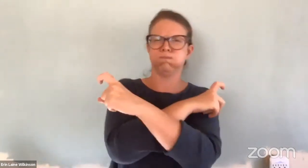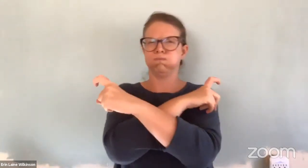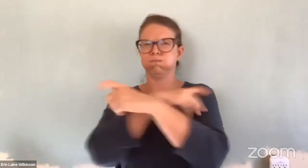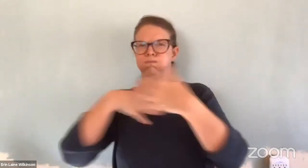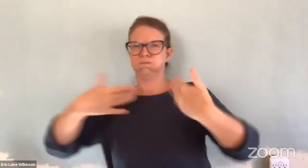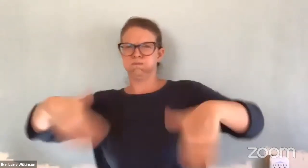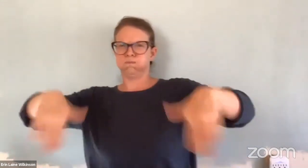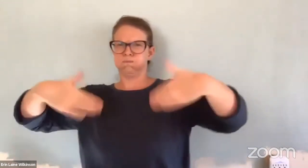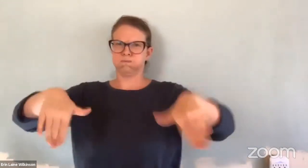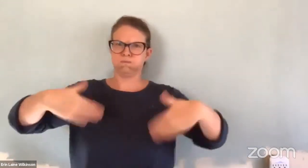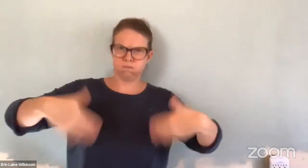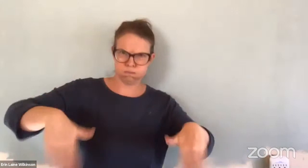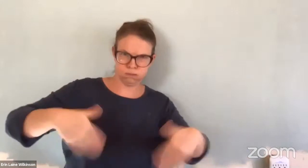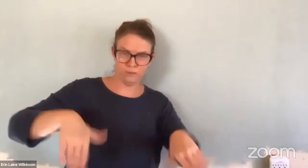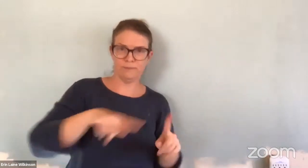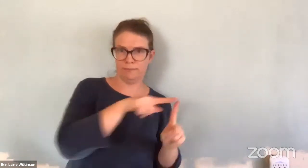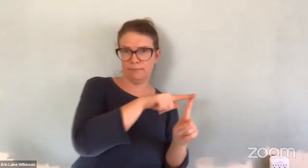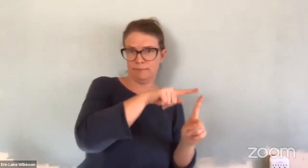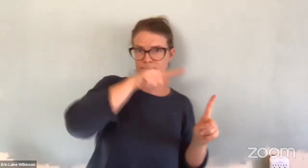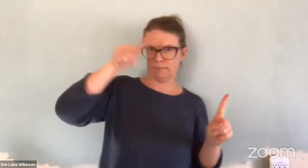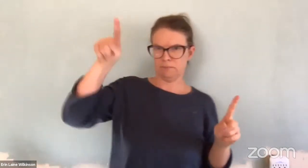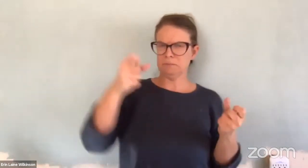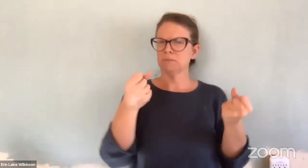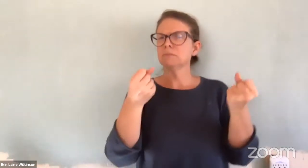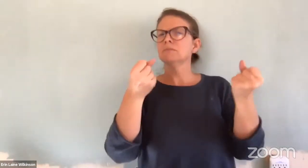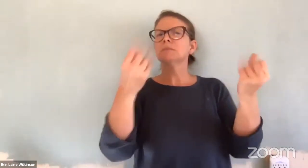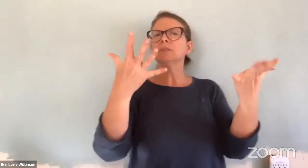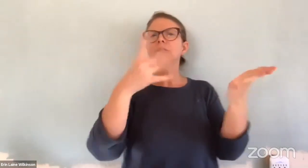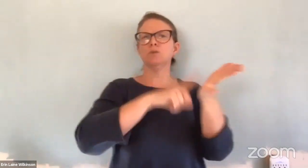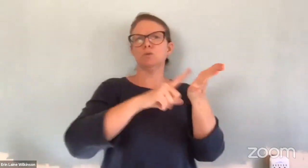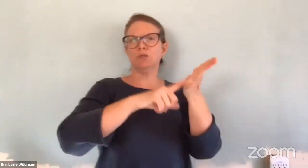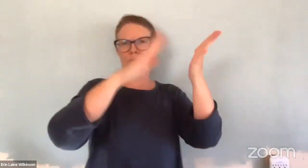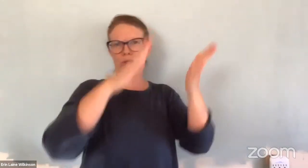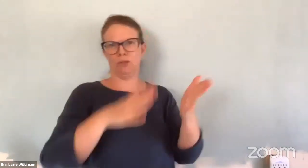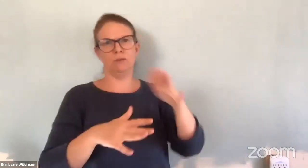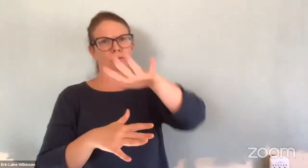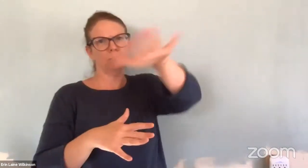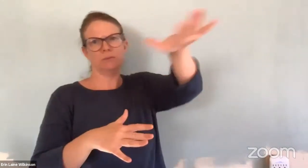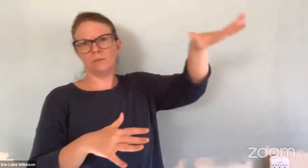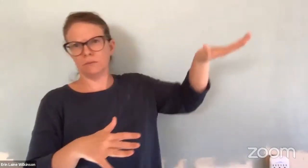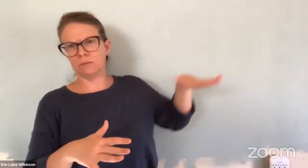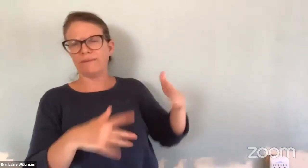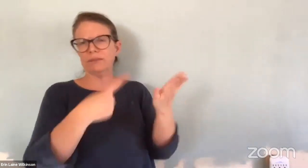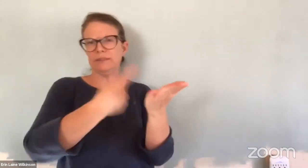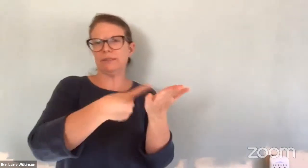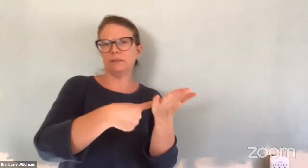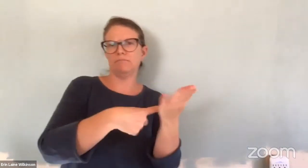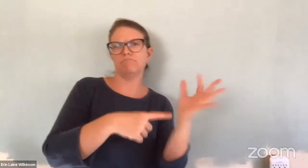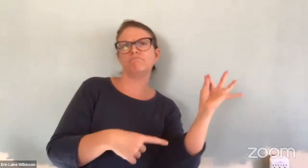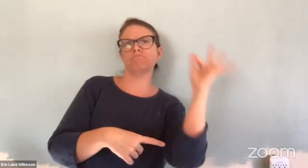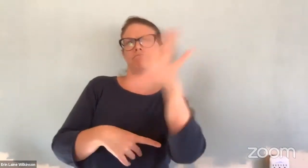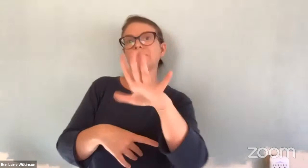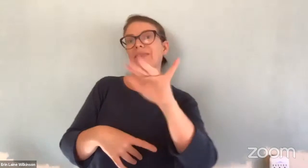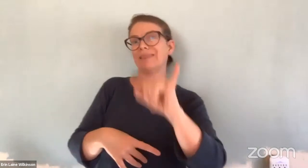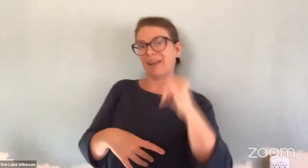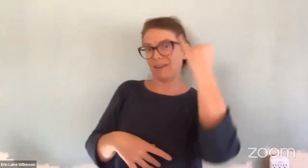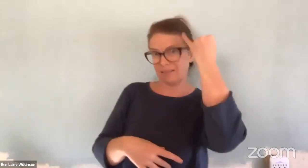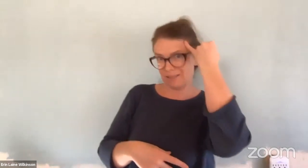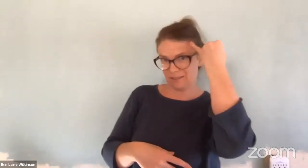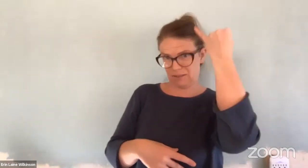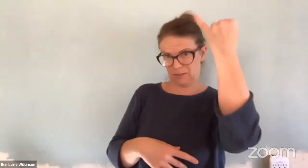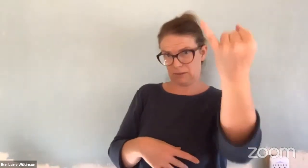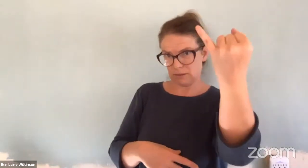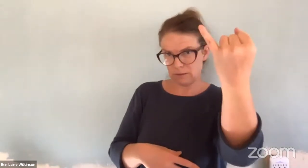at this fully complex, ultimate stage. Yeah. And